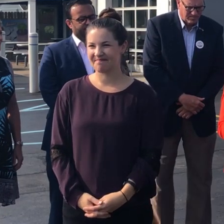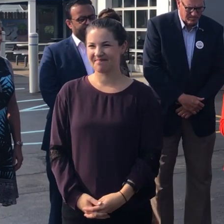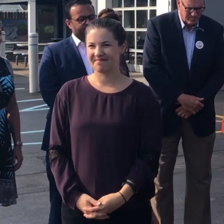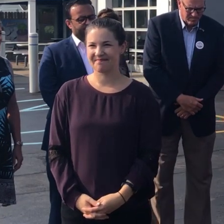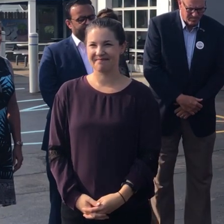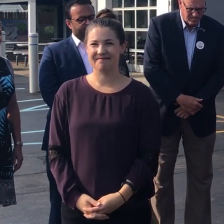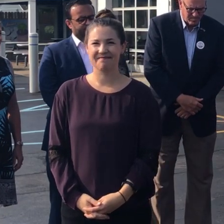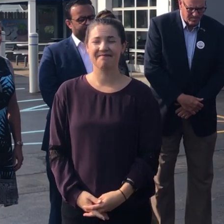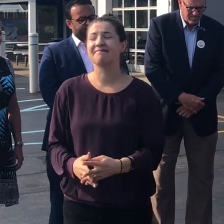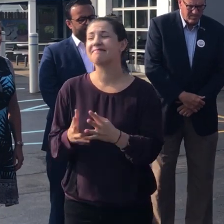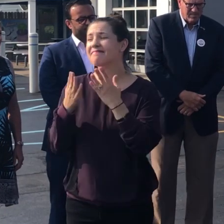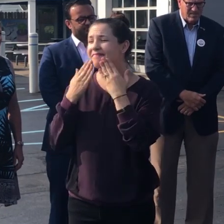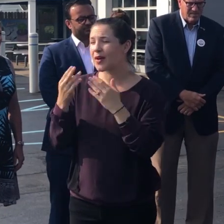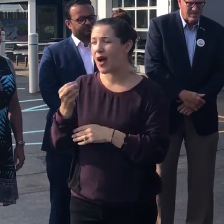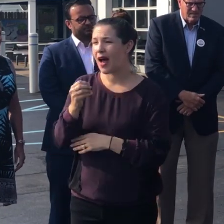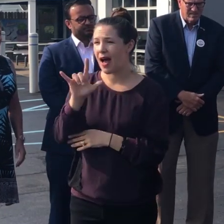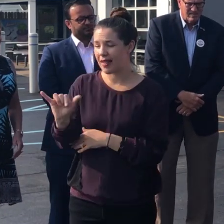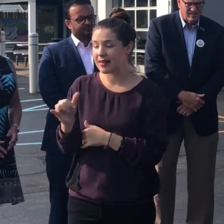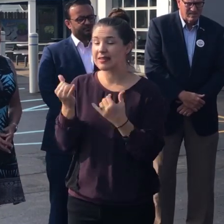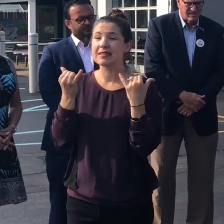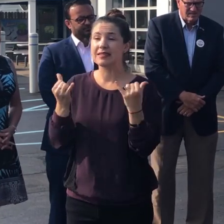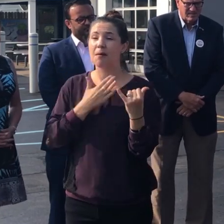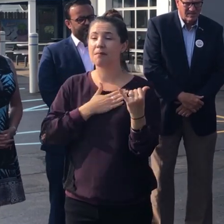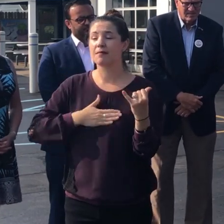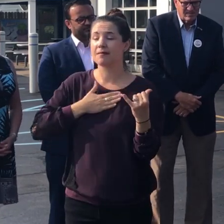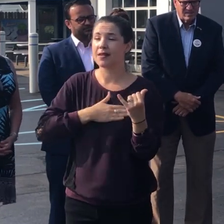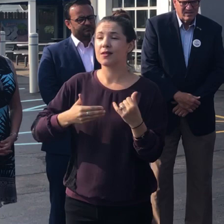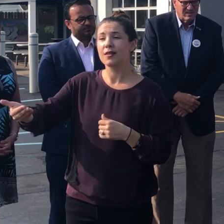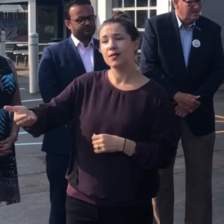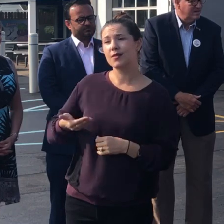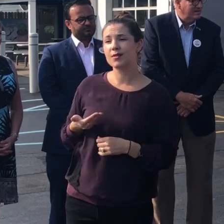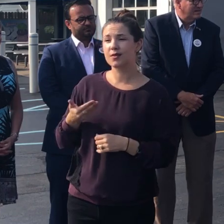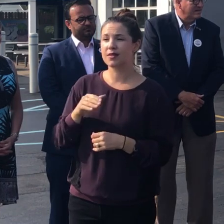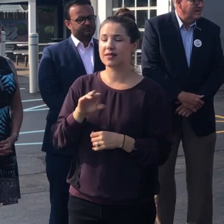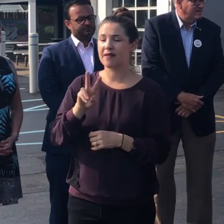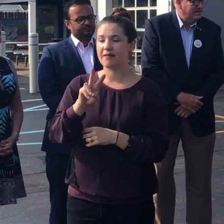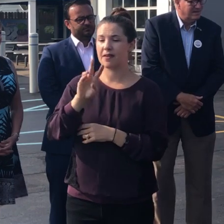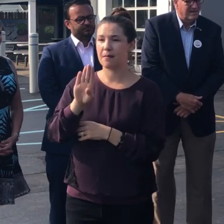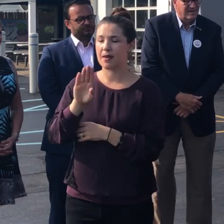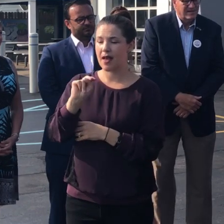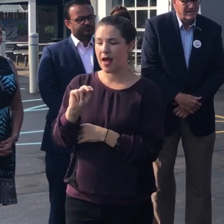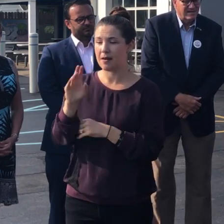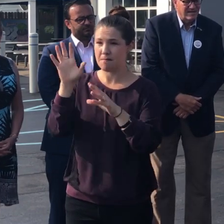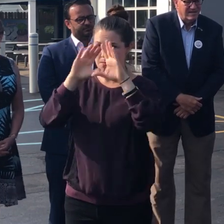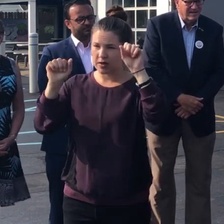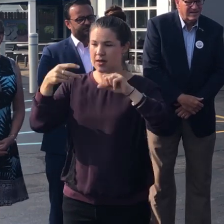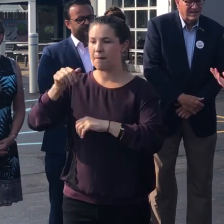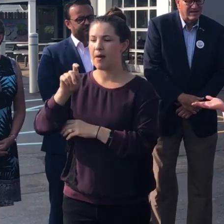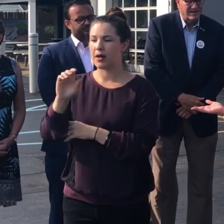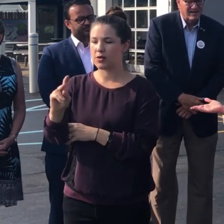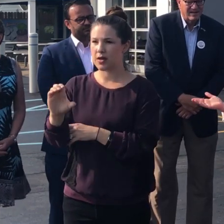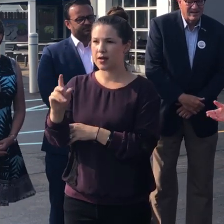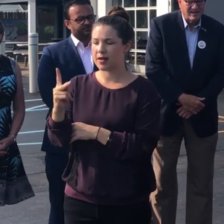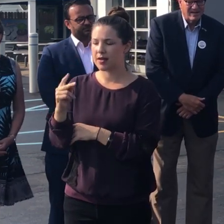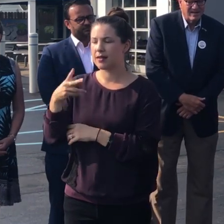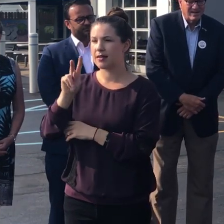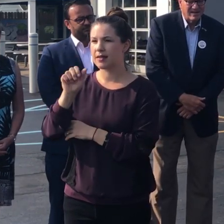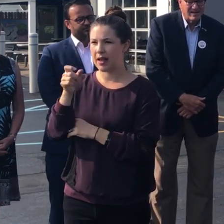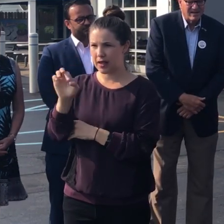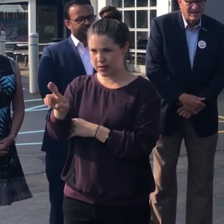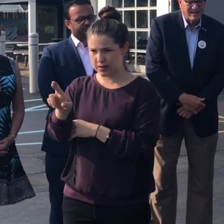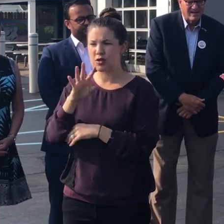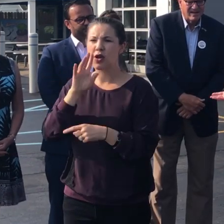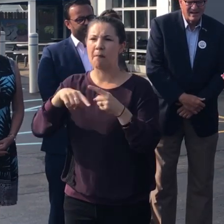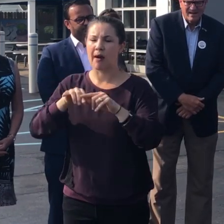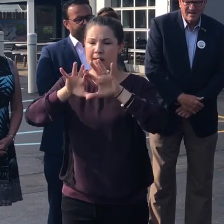Thank you so much, Holly. And now it's my pleasure to introduce VBN President Patrick Kaler, who's going to talk a little bit about the